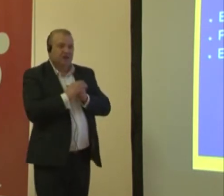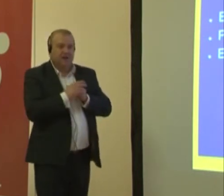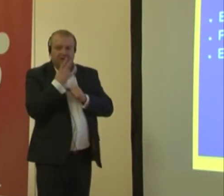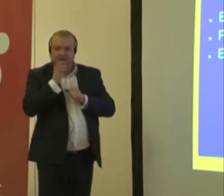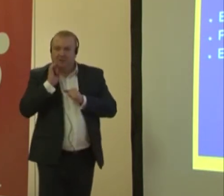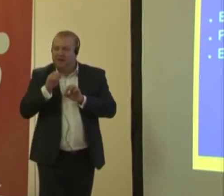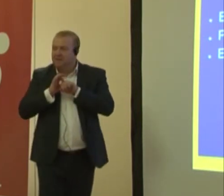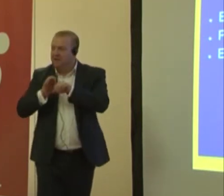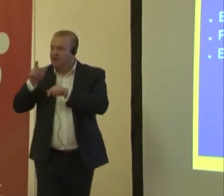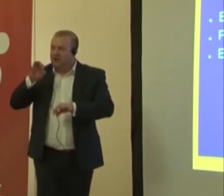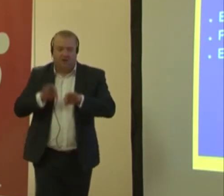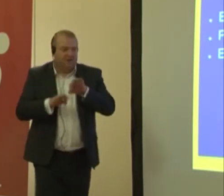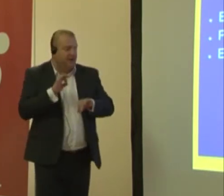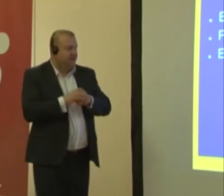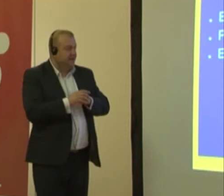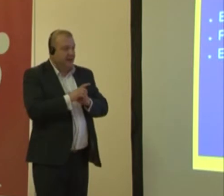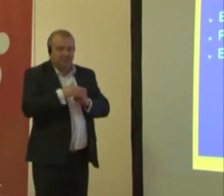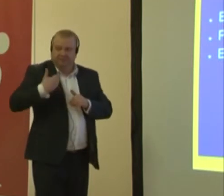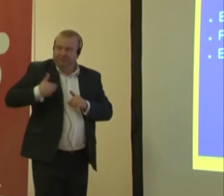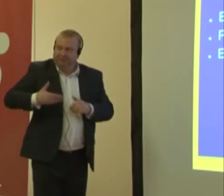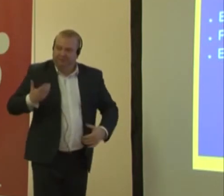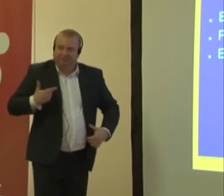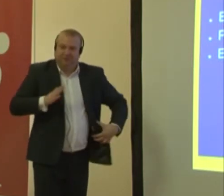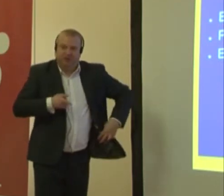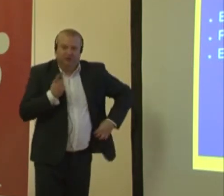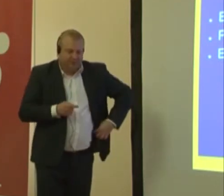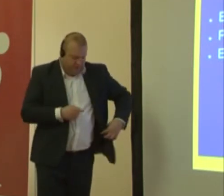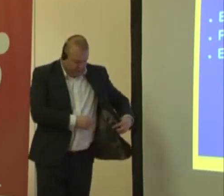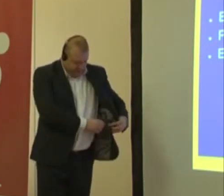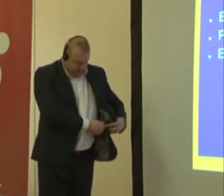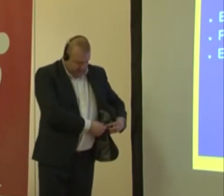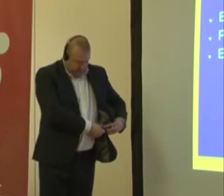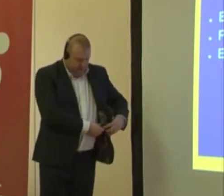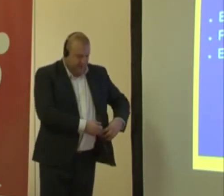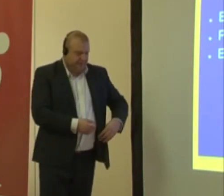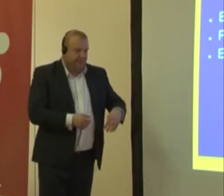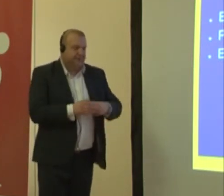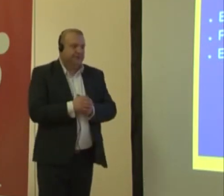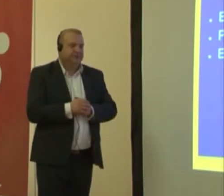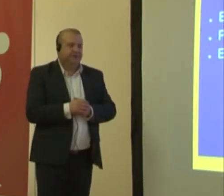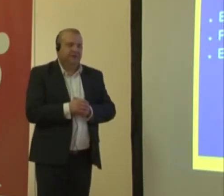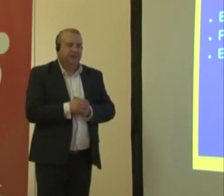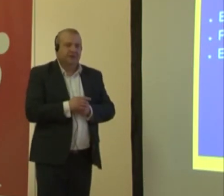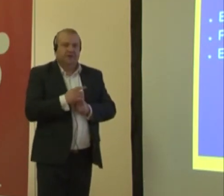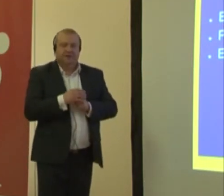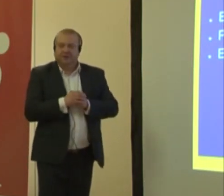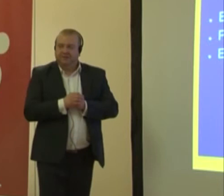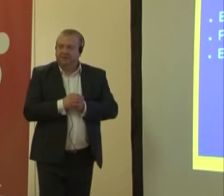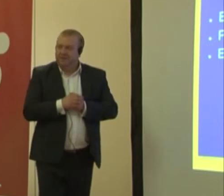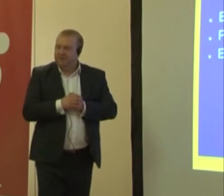We want to hear the voice of people with disabilities. So we organize quite regularly, 4 or 5